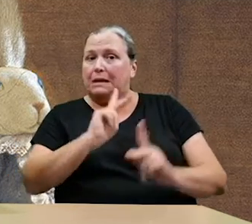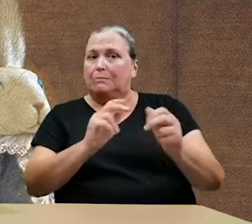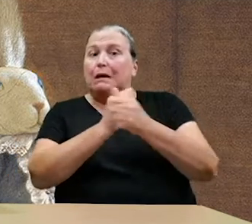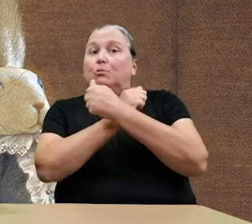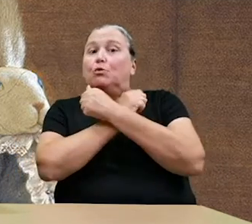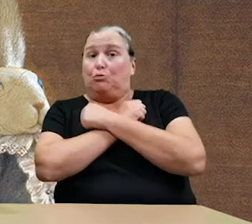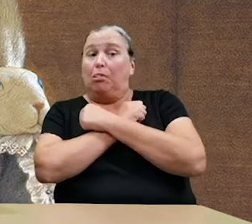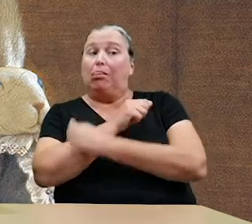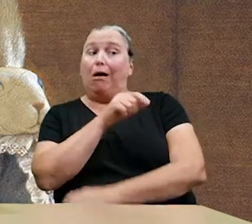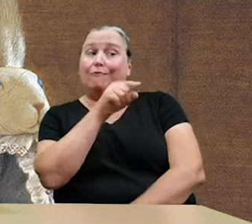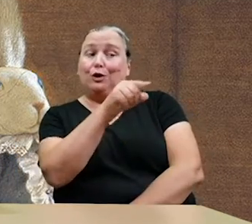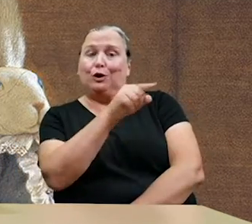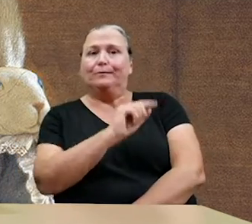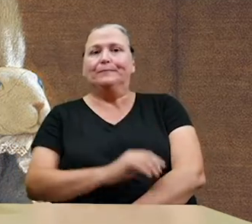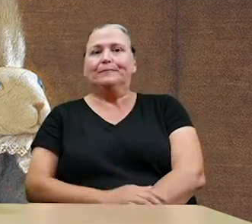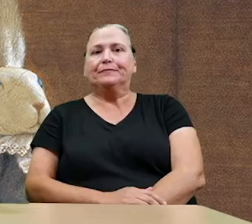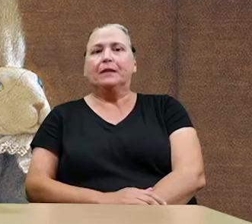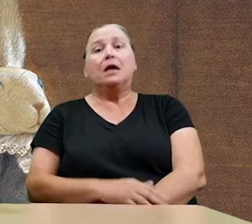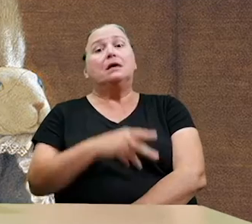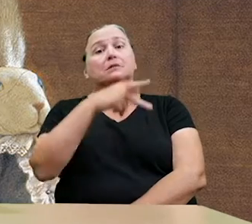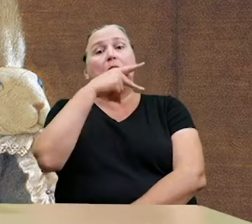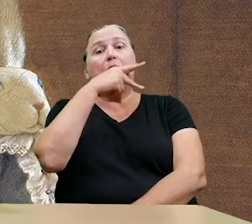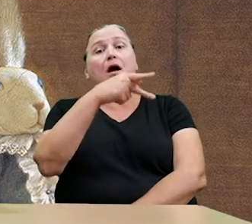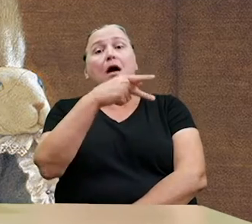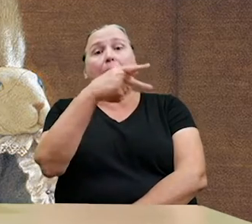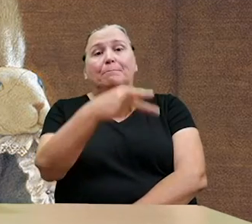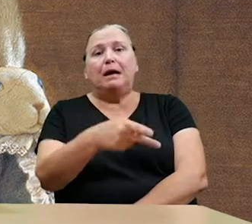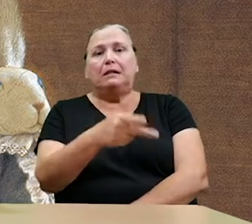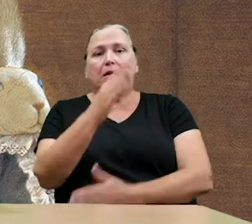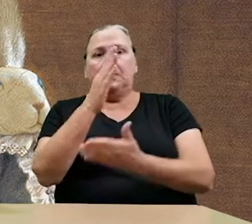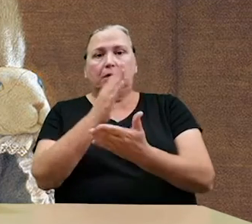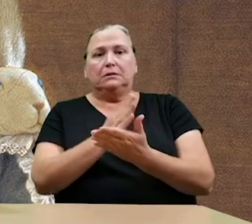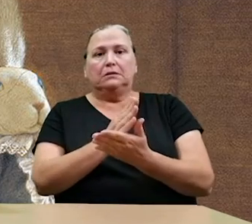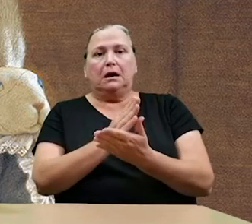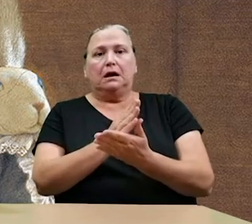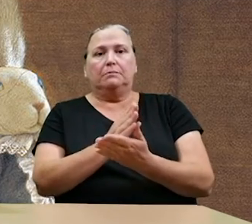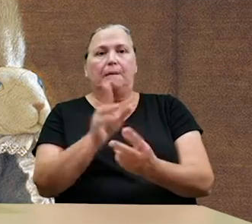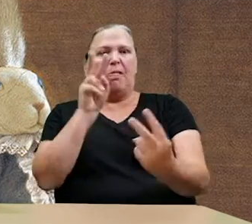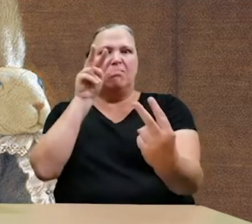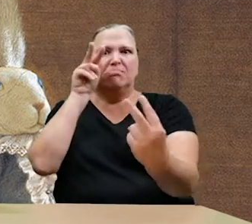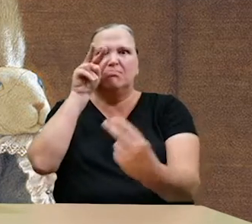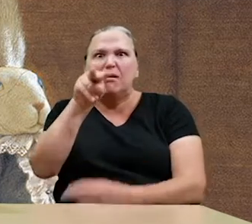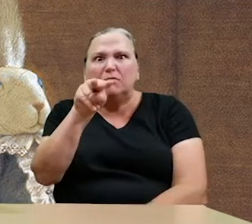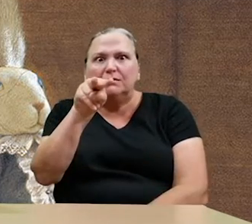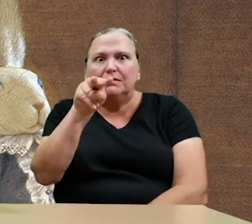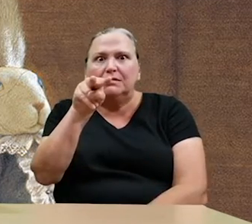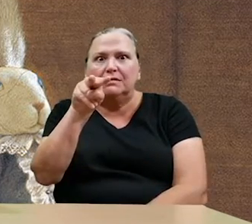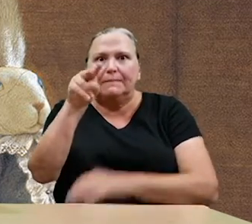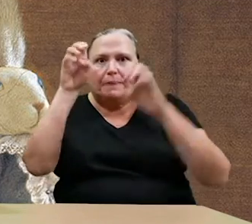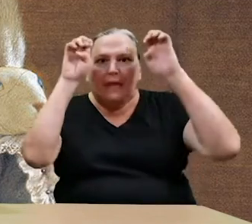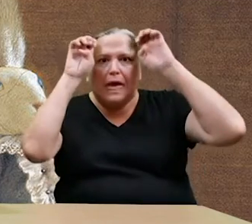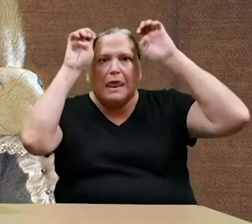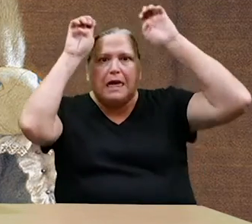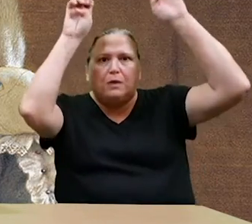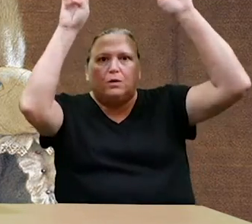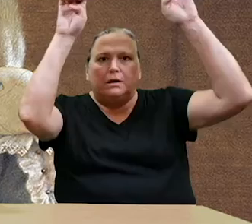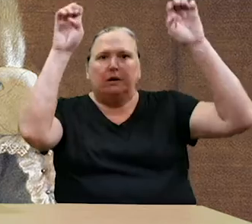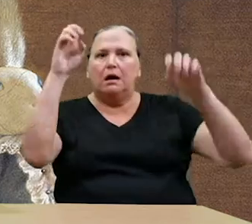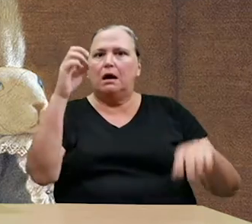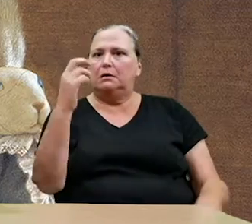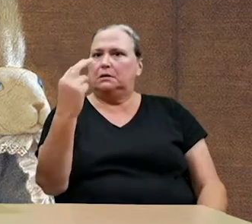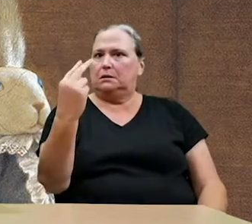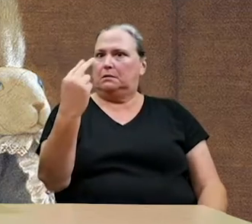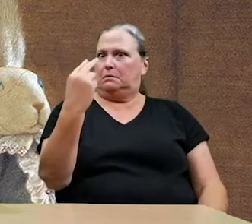this point in her story, Pellegrina stopped and looked right at Edward. She stared deep into